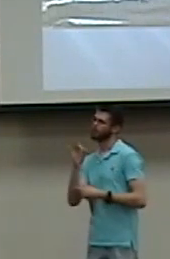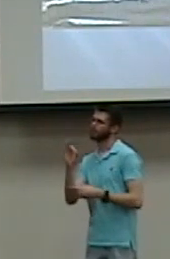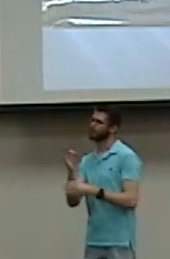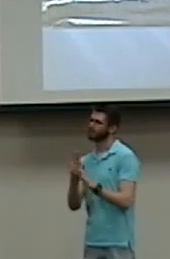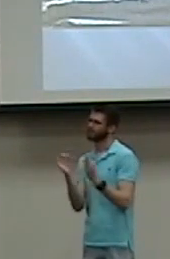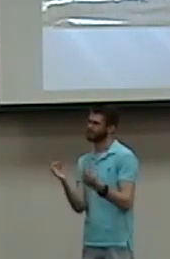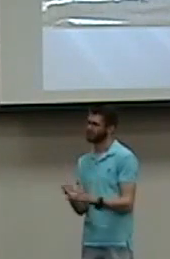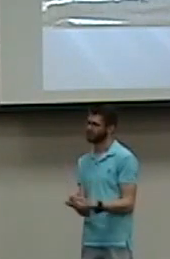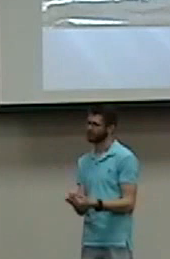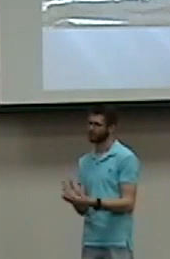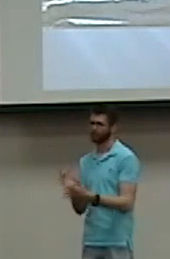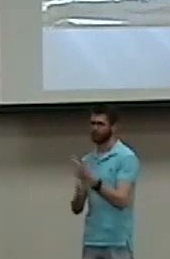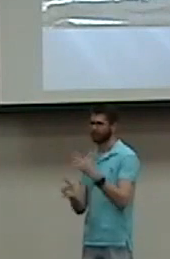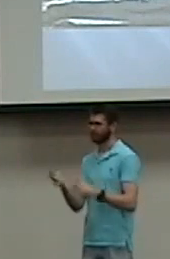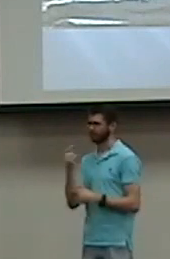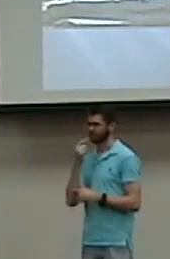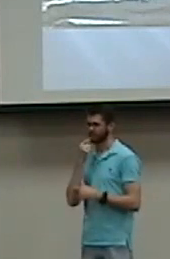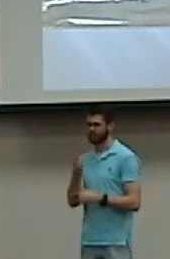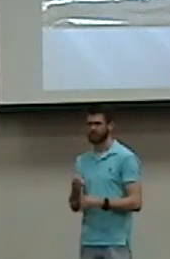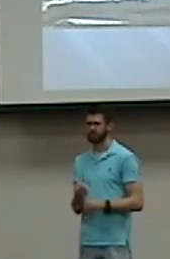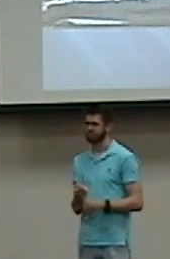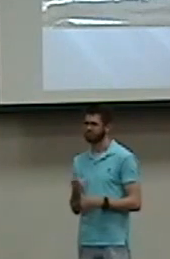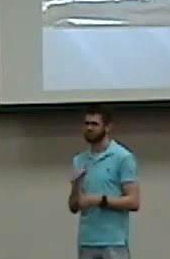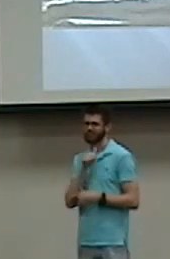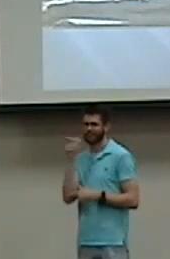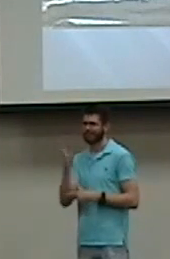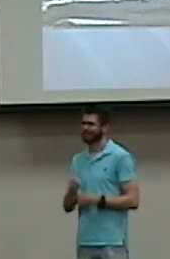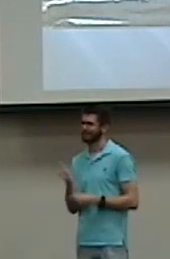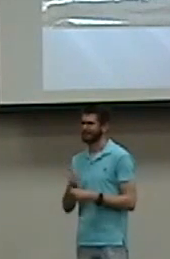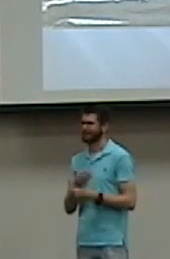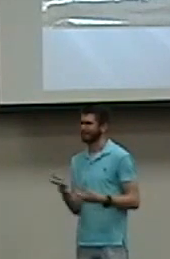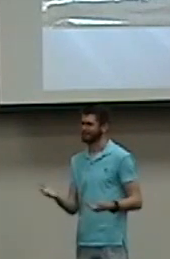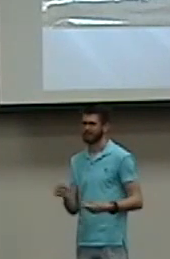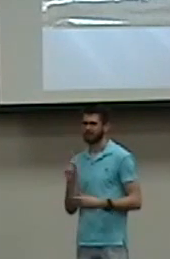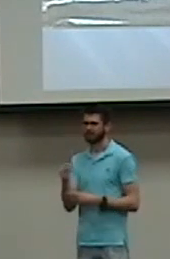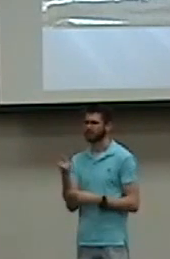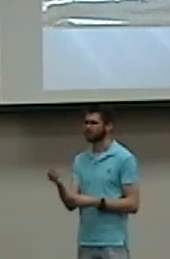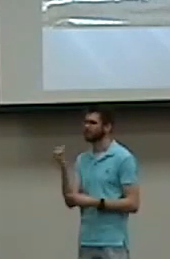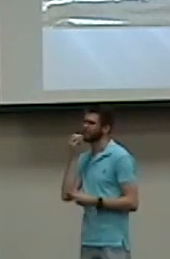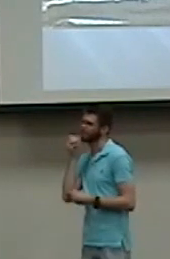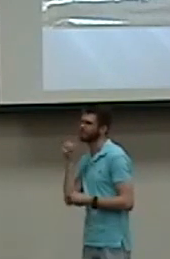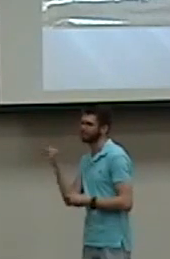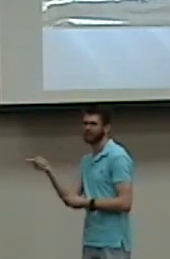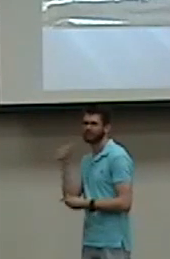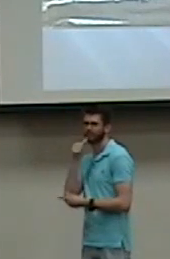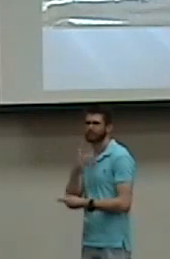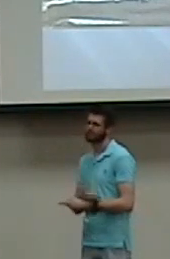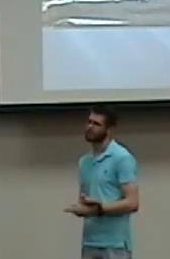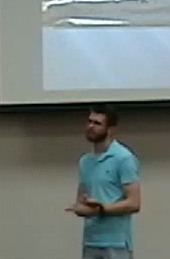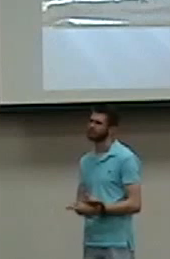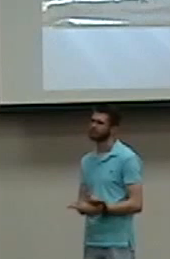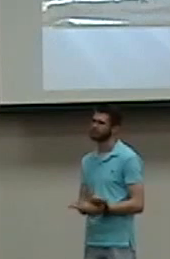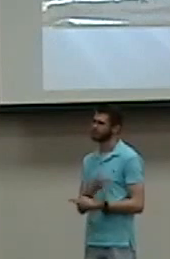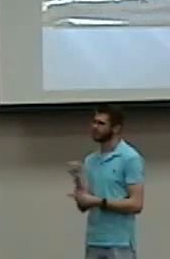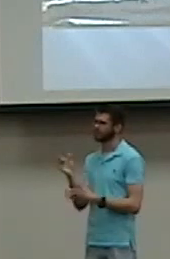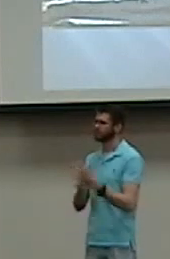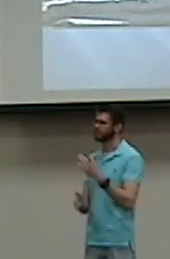not need anything from them. Simply take care of the girl, feed the girl, and he's on his